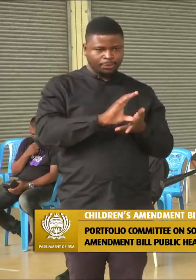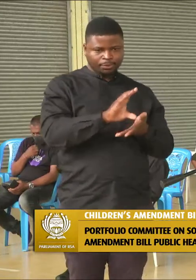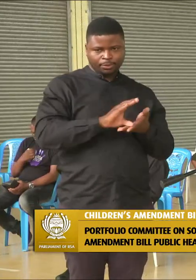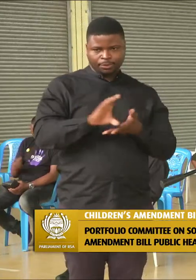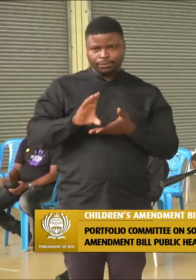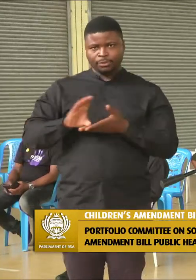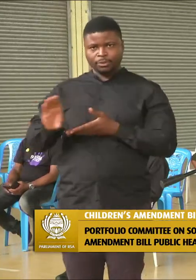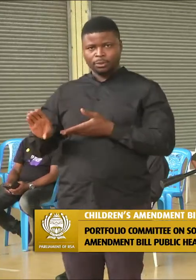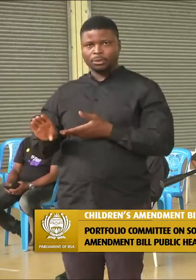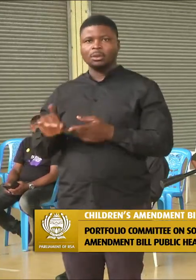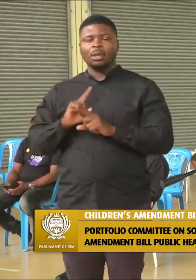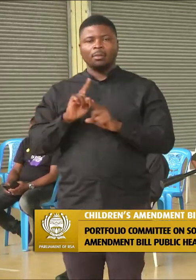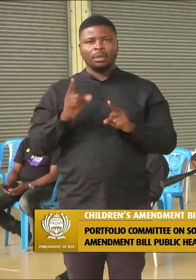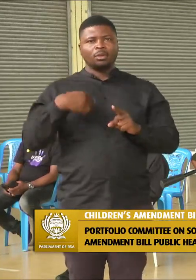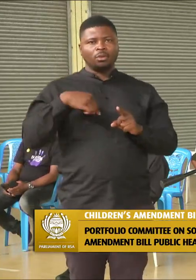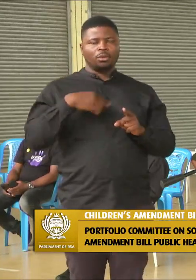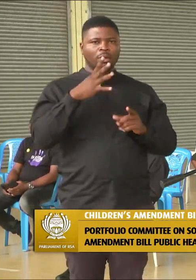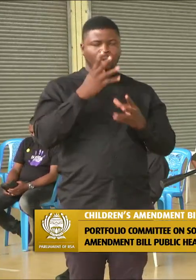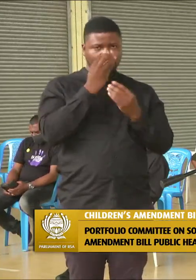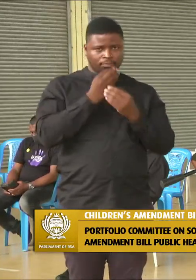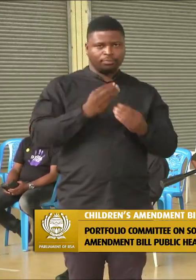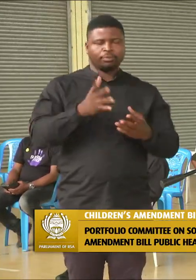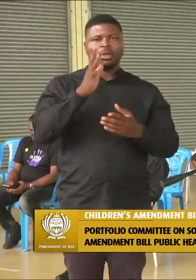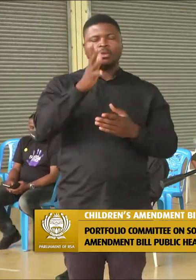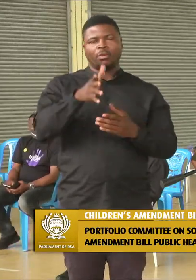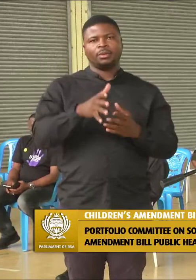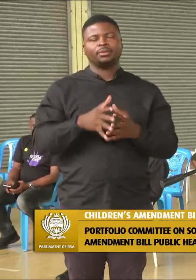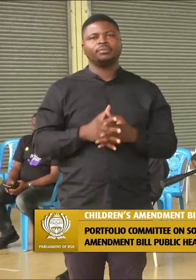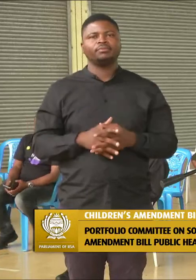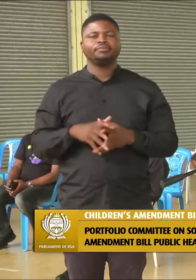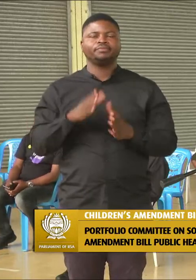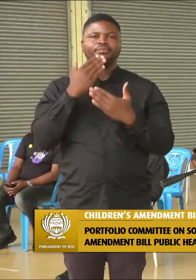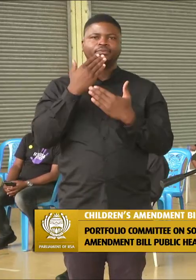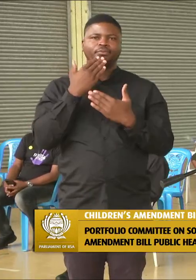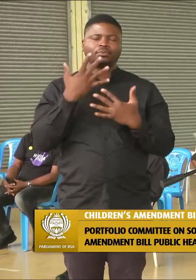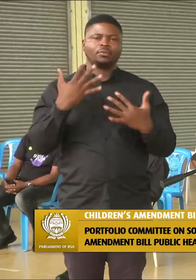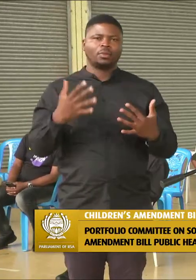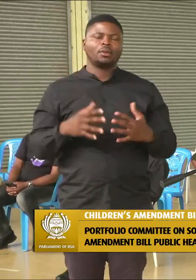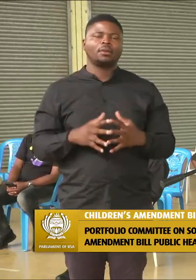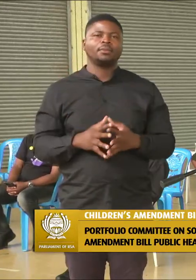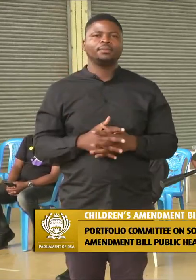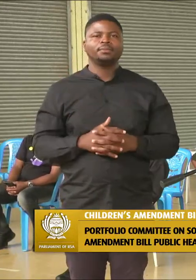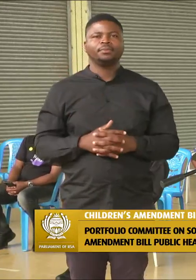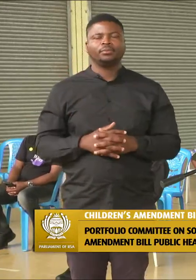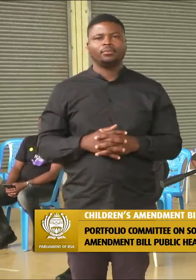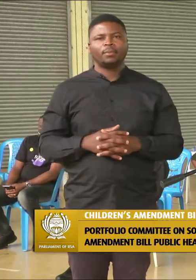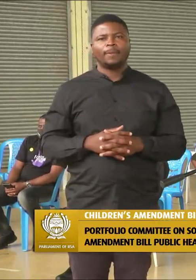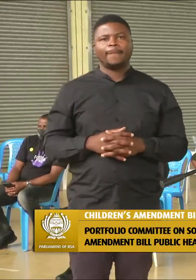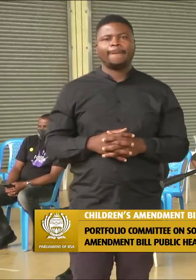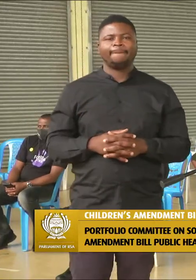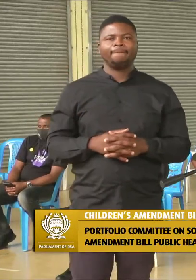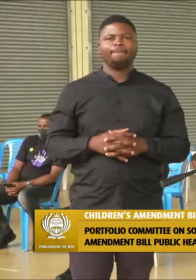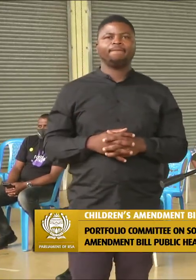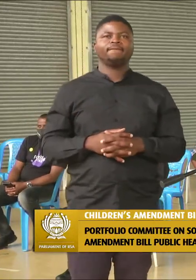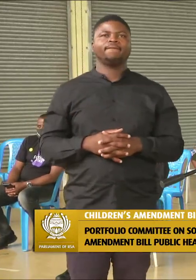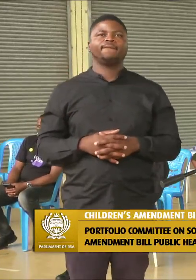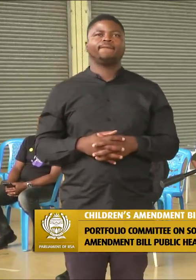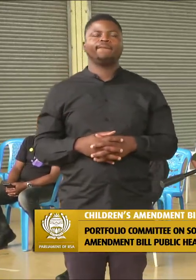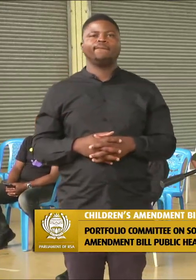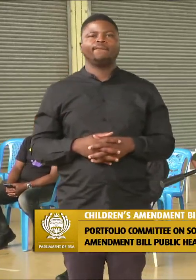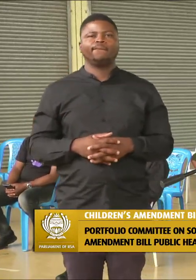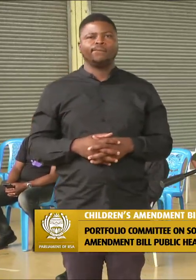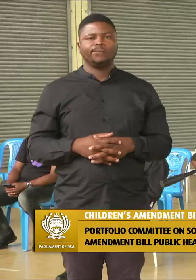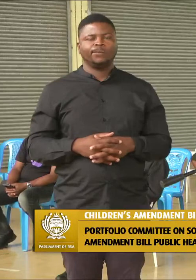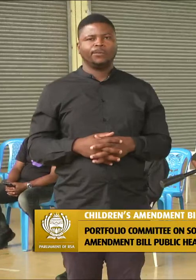closer, bakwazi ukuthi balekeleleke. Also, as the municipality, we have a grant that we also help, and